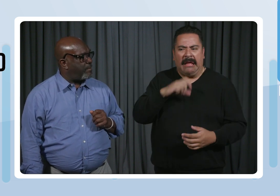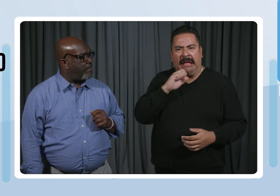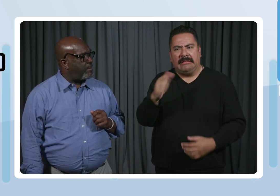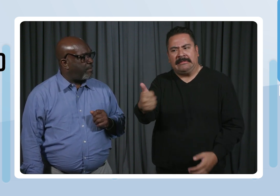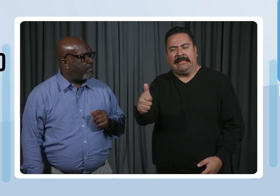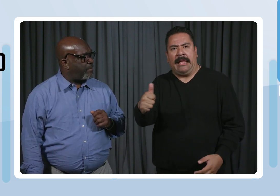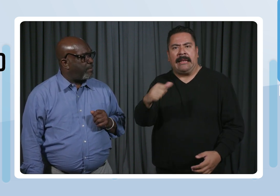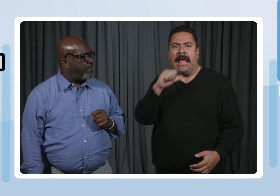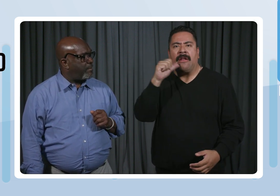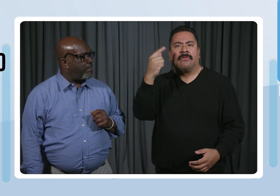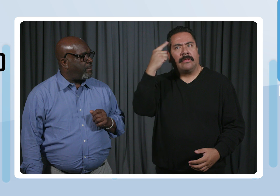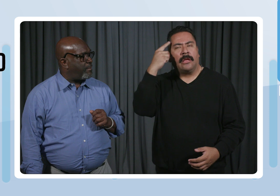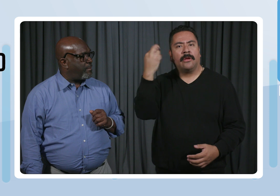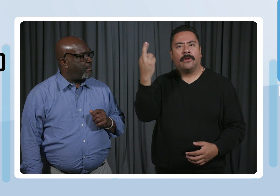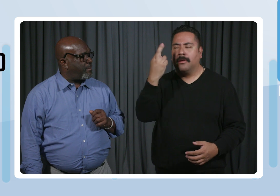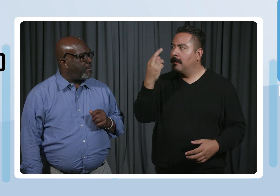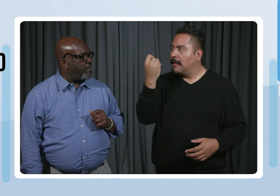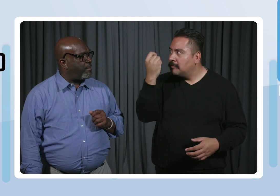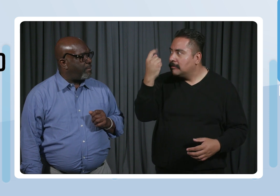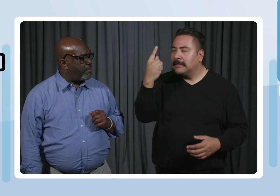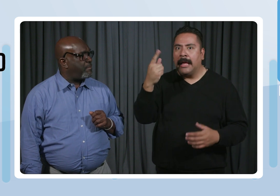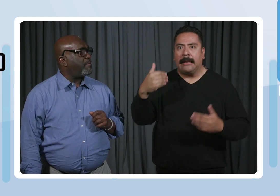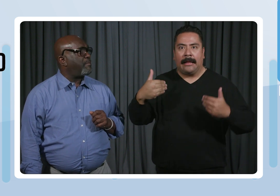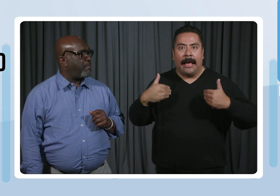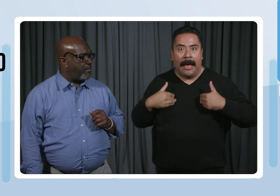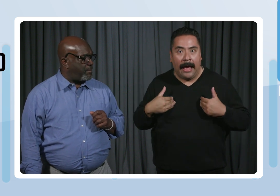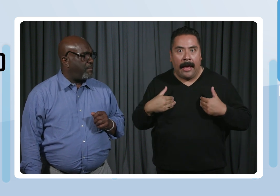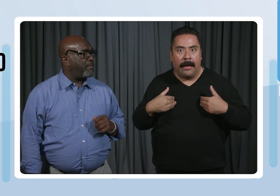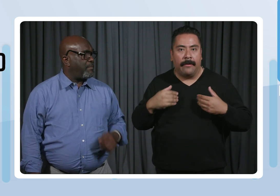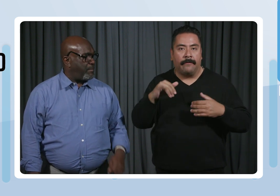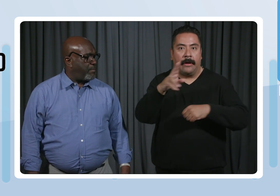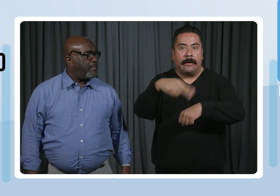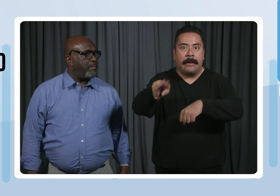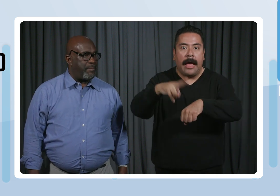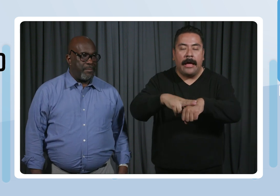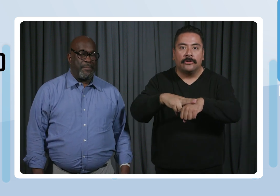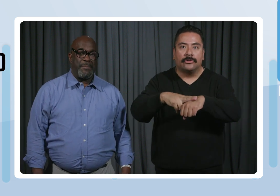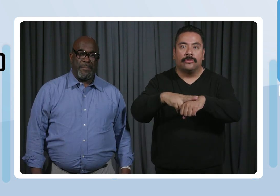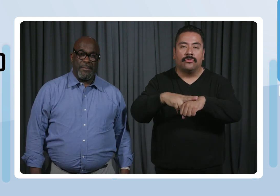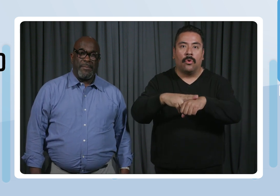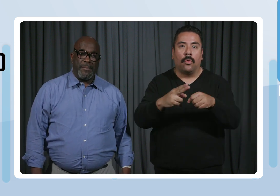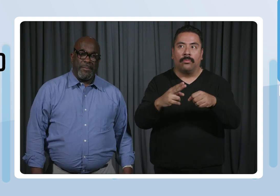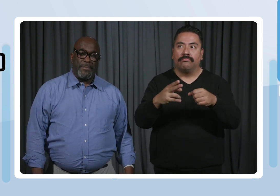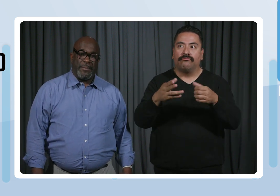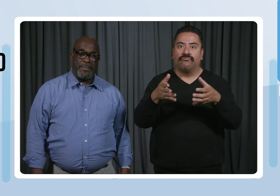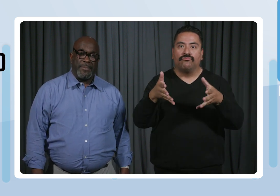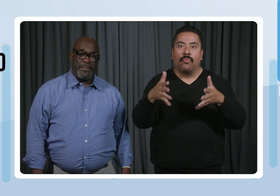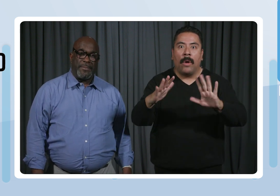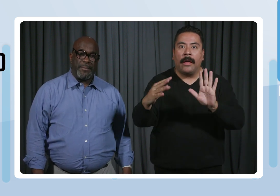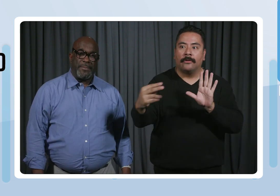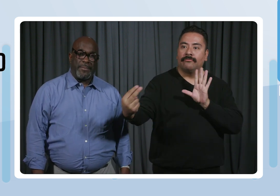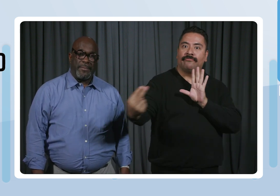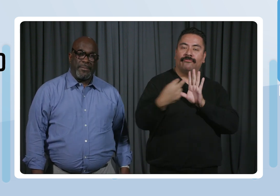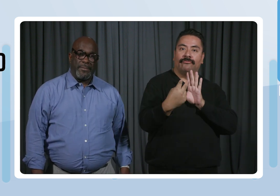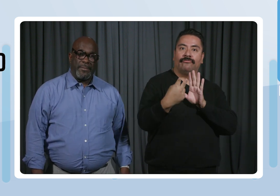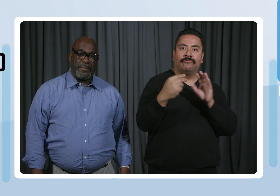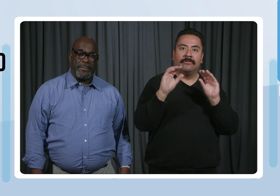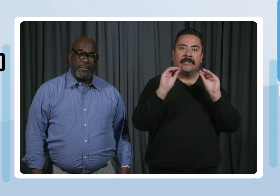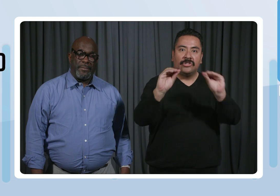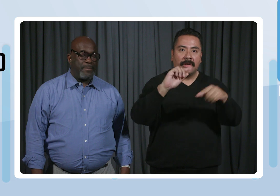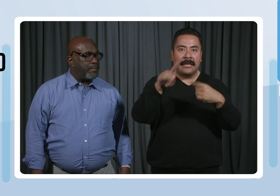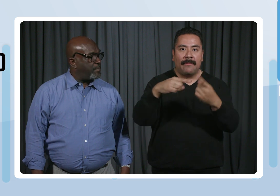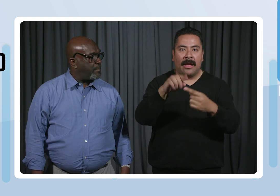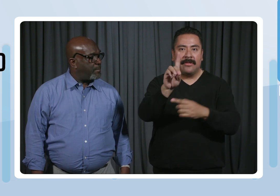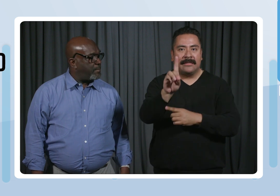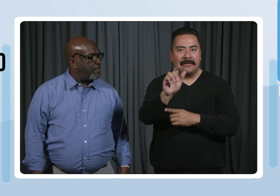think you're conscious of the fact that you have been given this national platform to educate about disability.